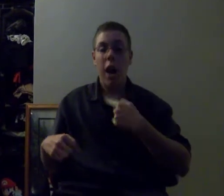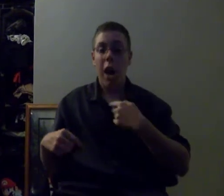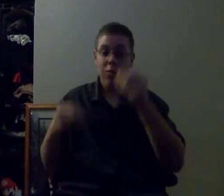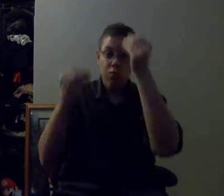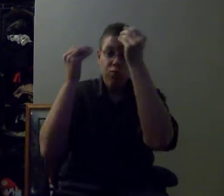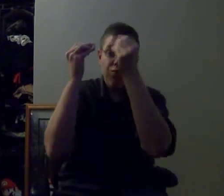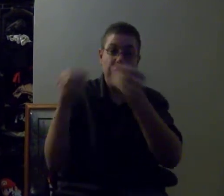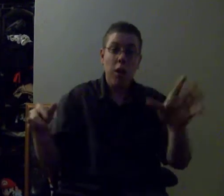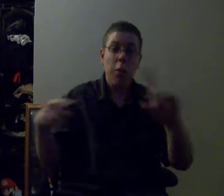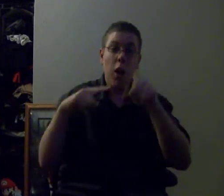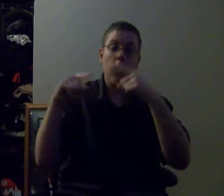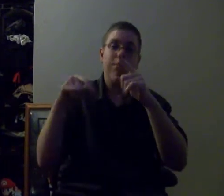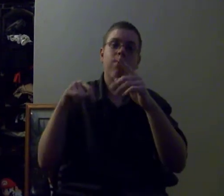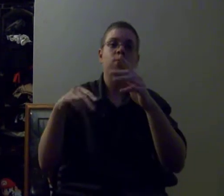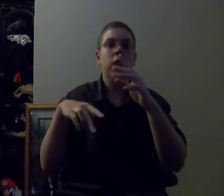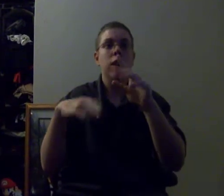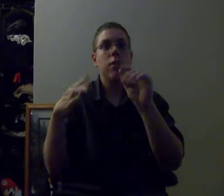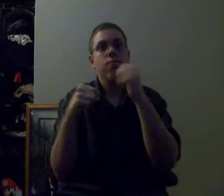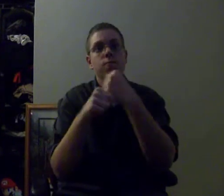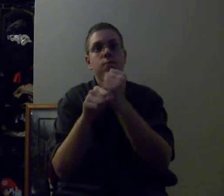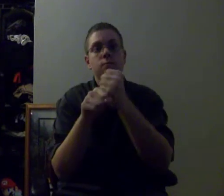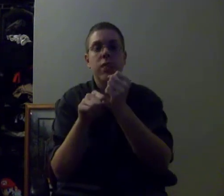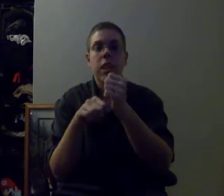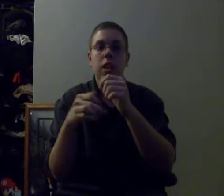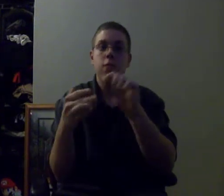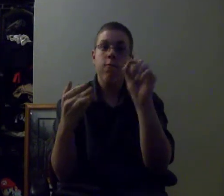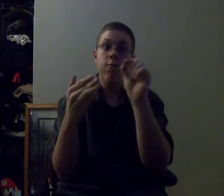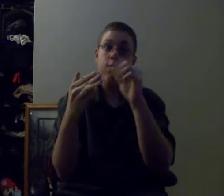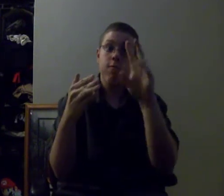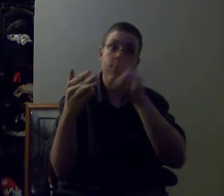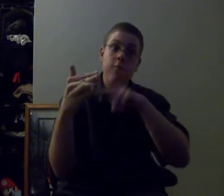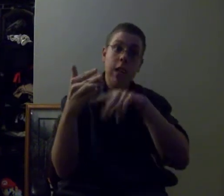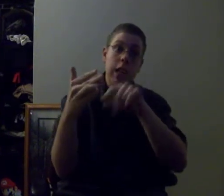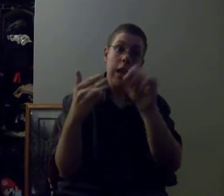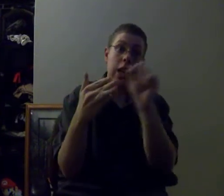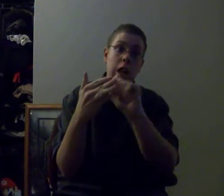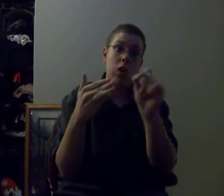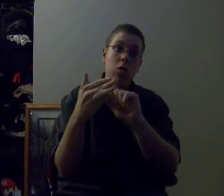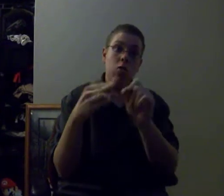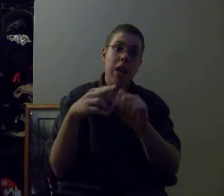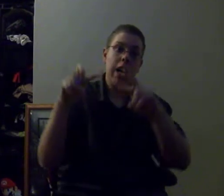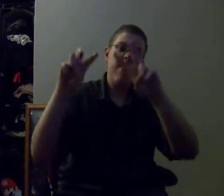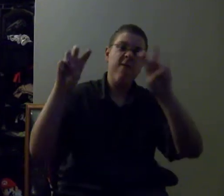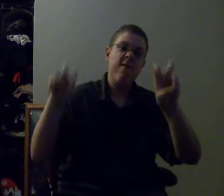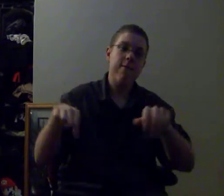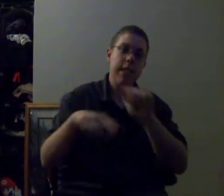English classes, and it also has application for people who are teaching content area courses such as